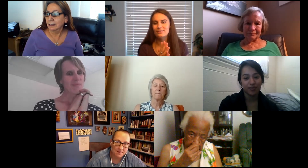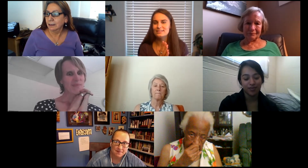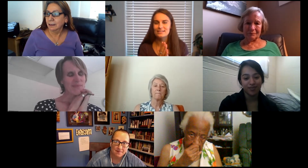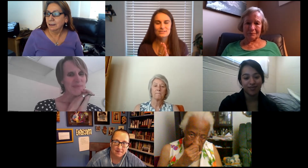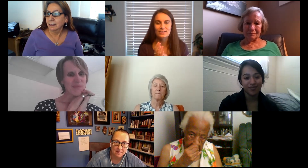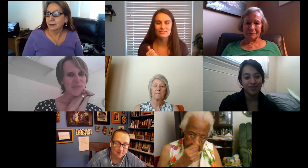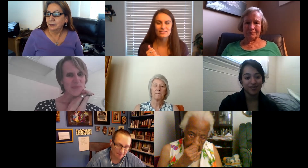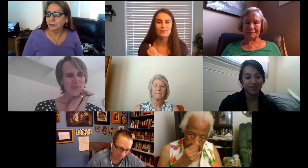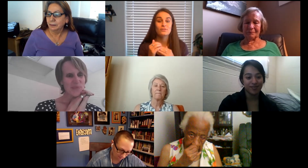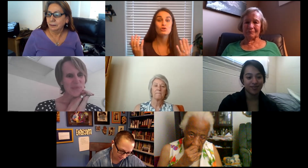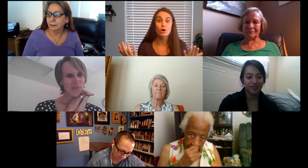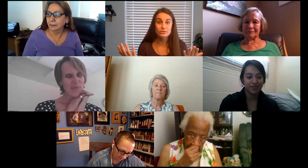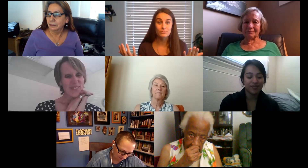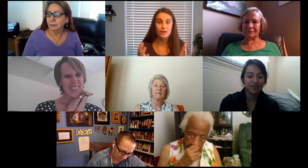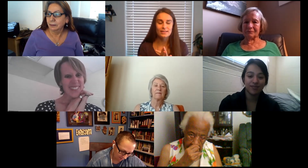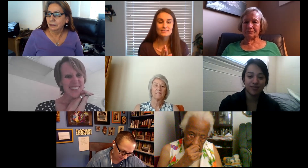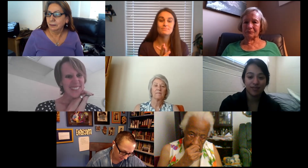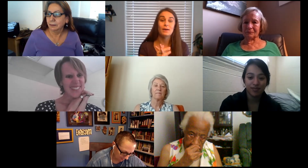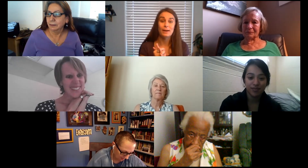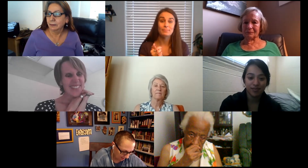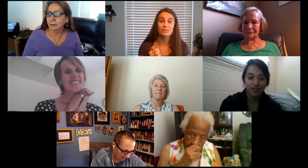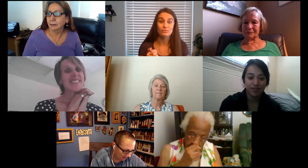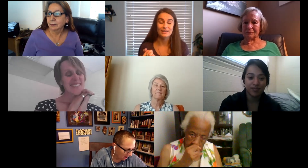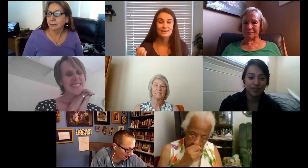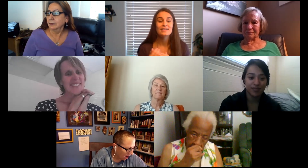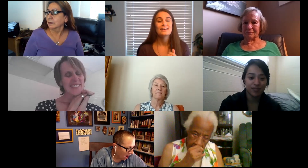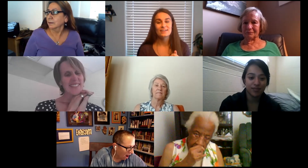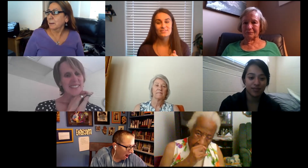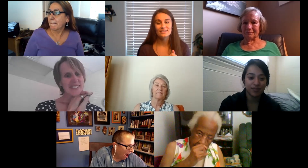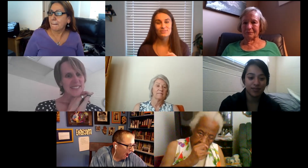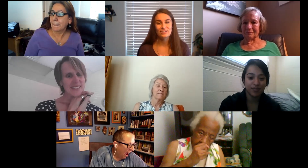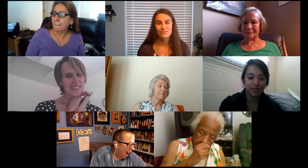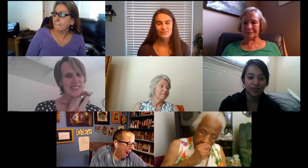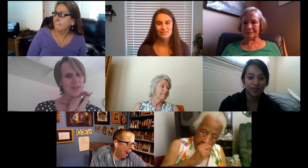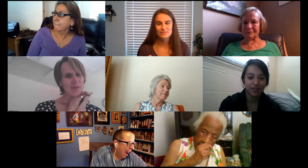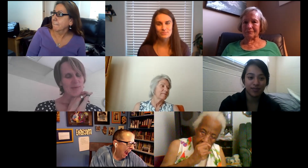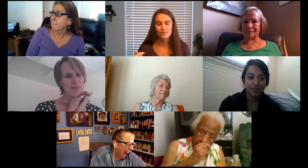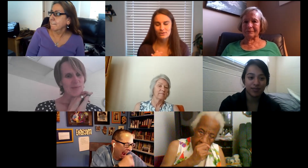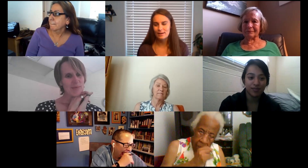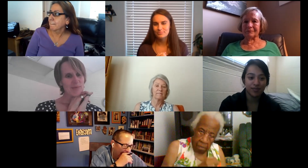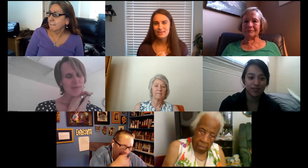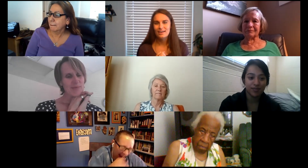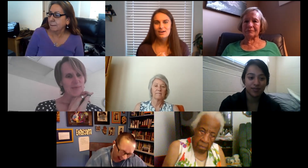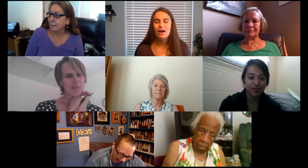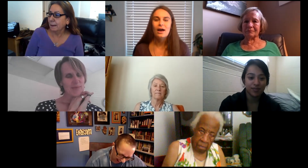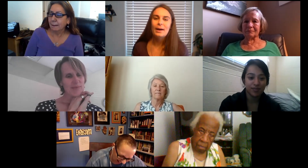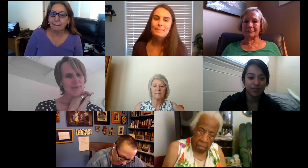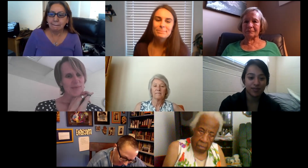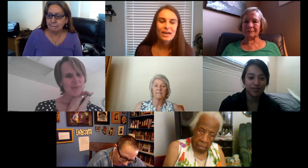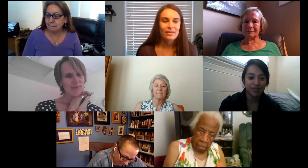that's also another thing. Or if you know someone that might be lonely, definitely we can refer them to the program. Other